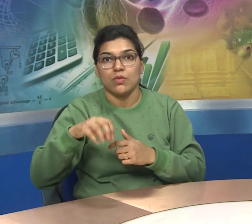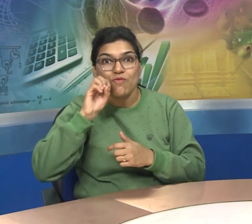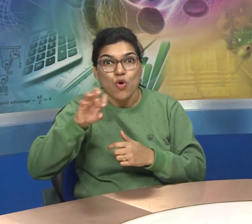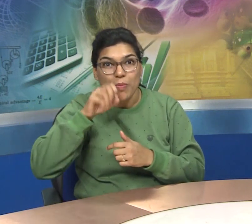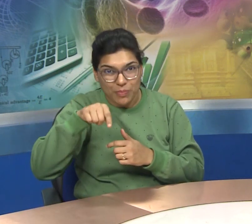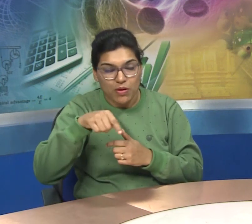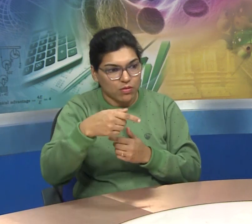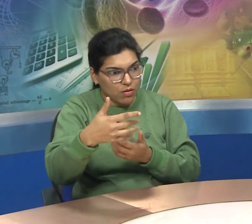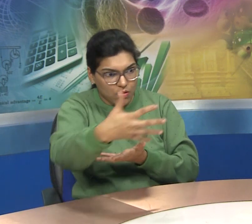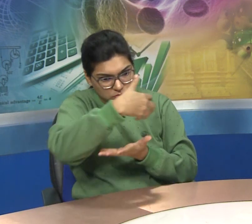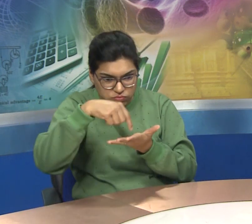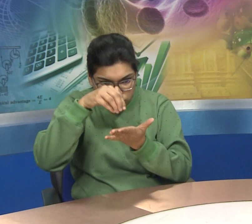Guides to the Reference Sources,